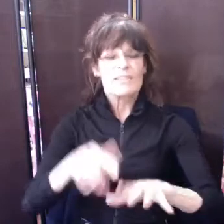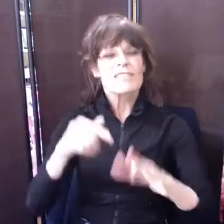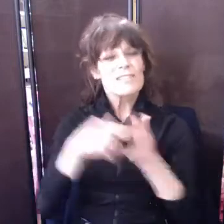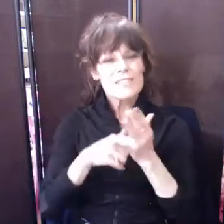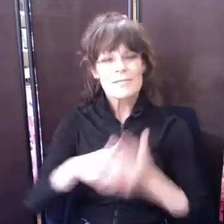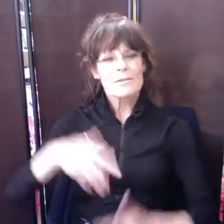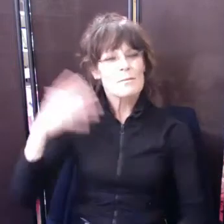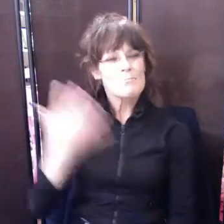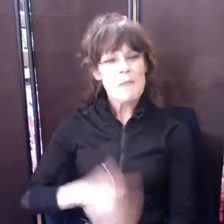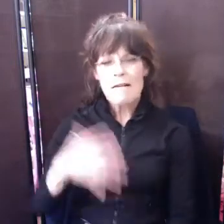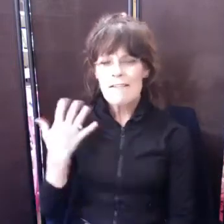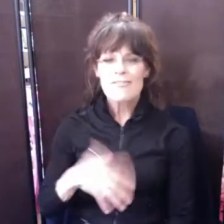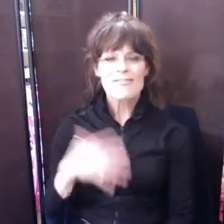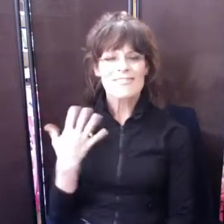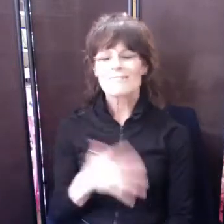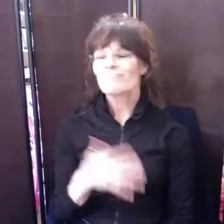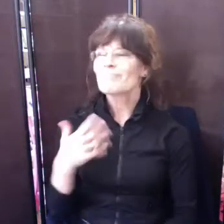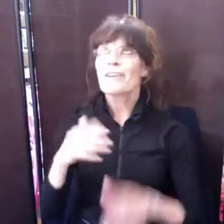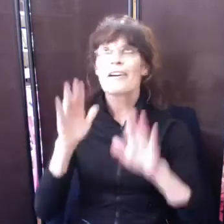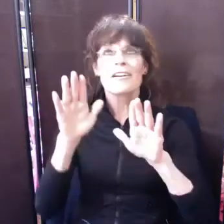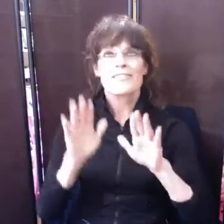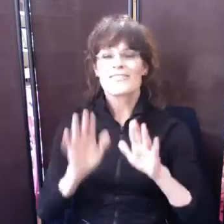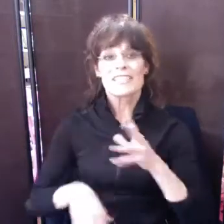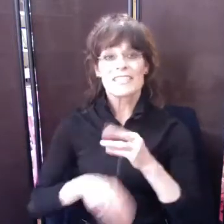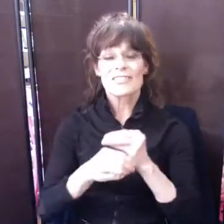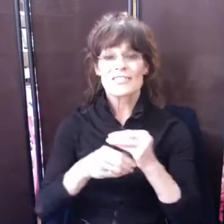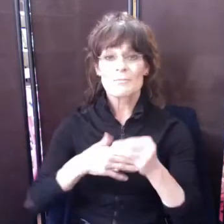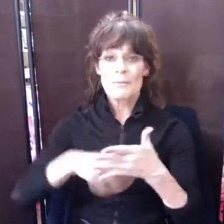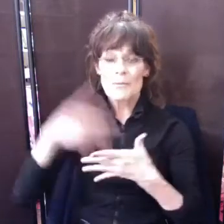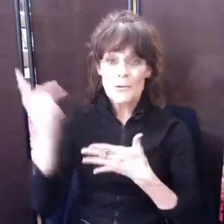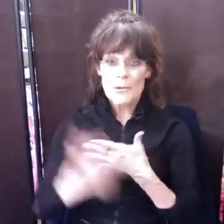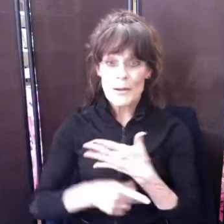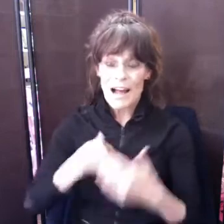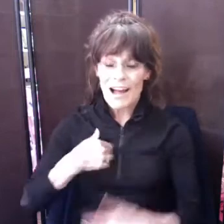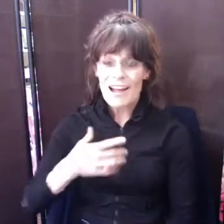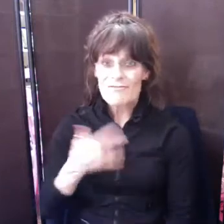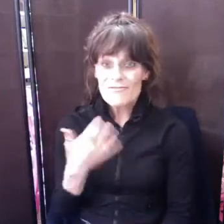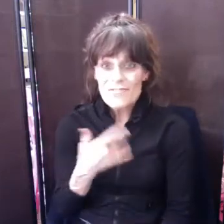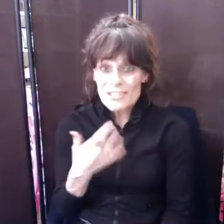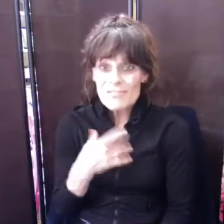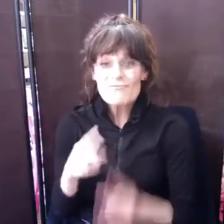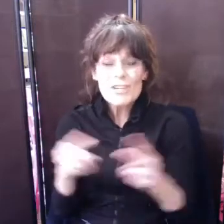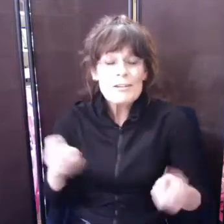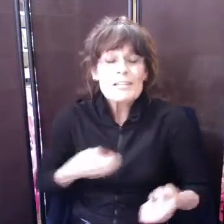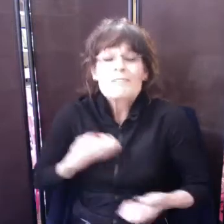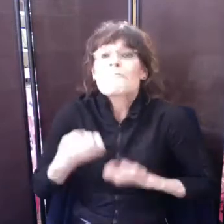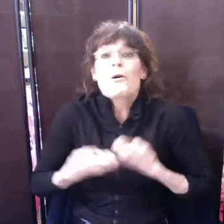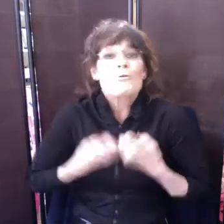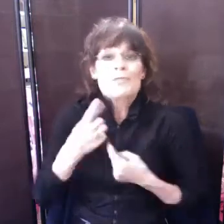marvelous, addition to my program. I mean, I feel very emotional about the fact that I can see